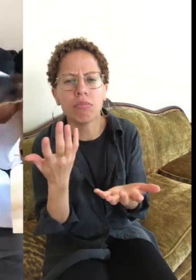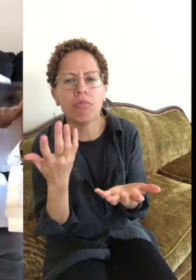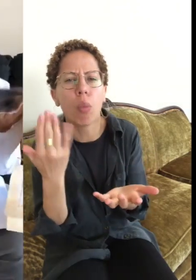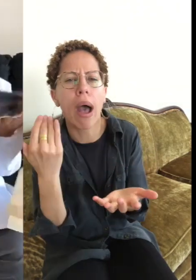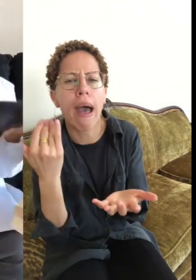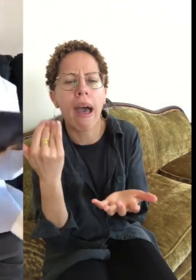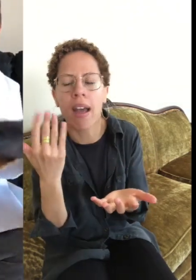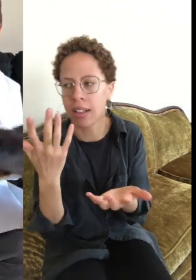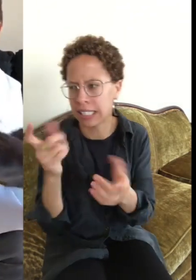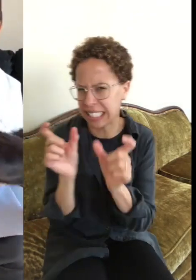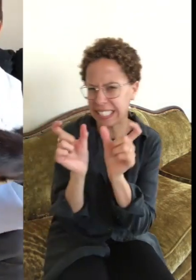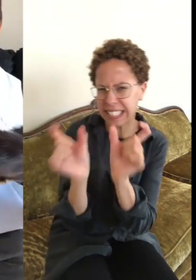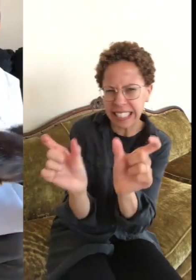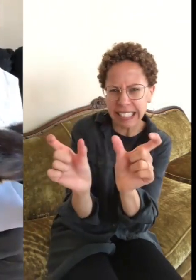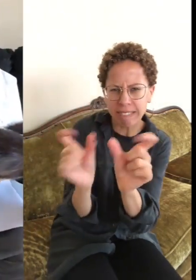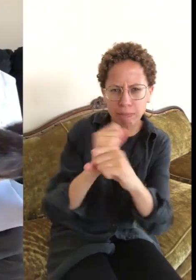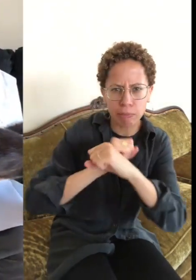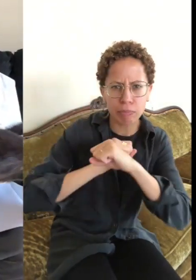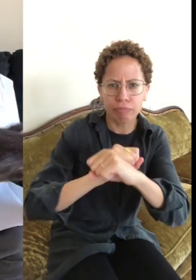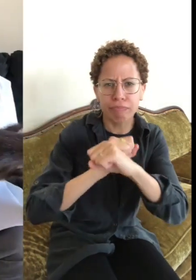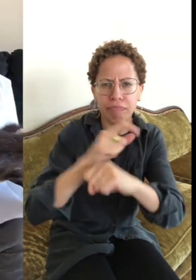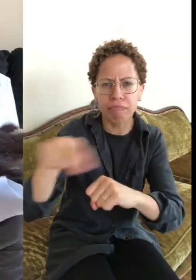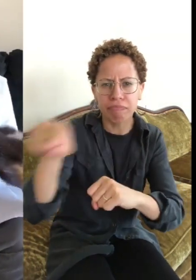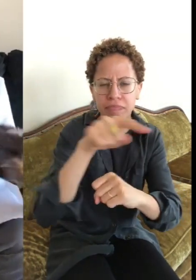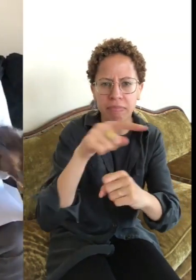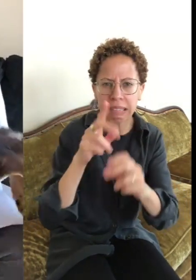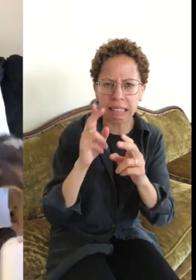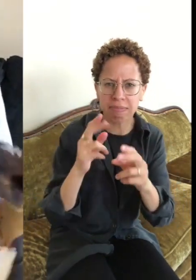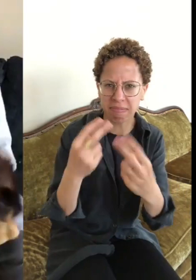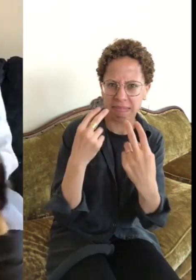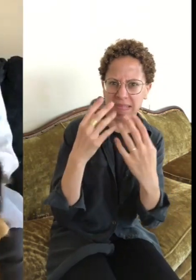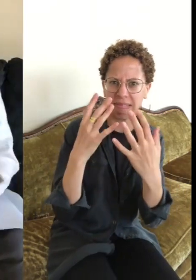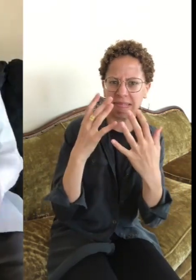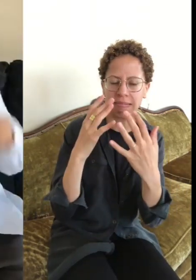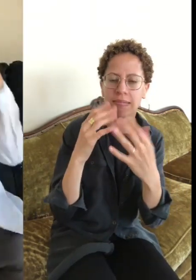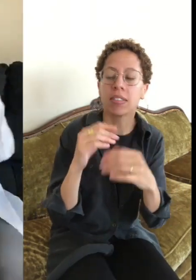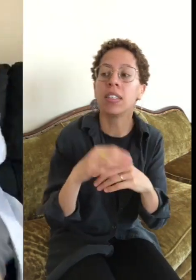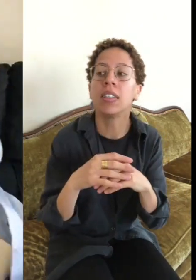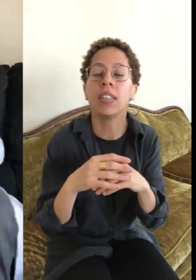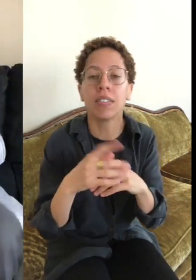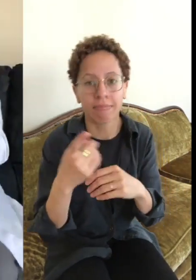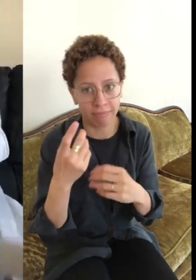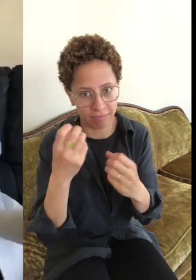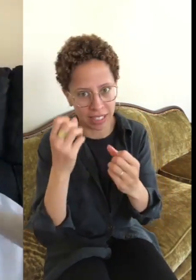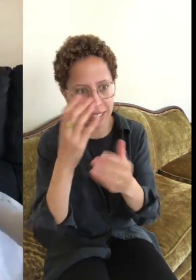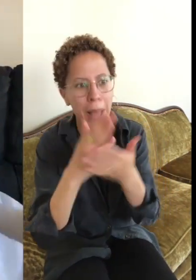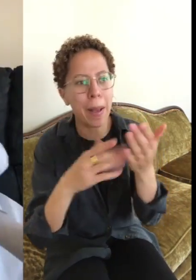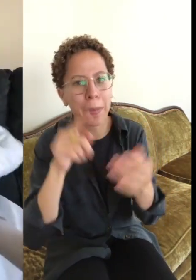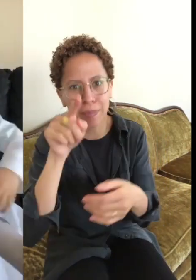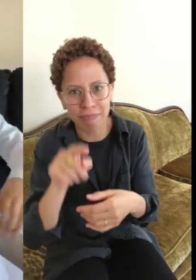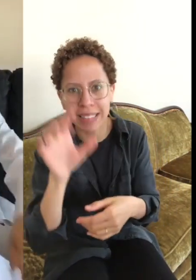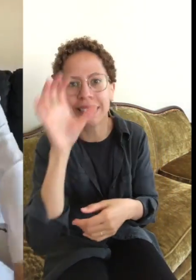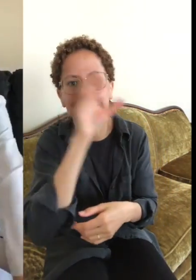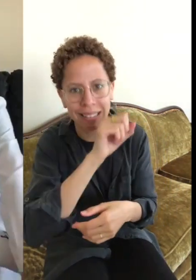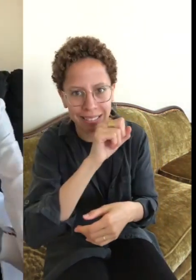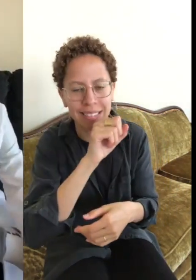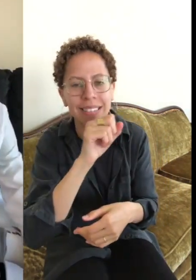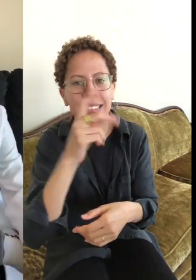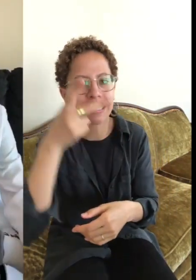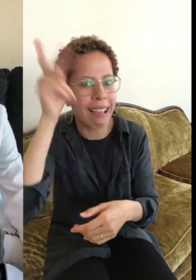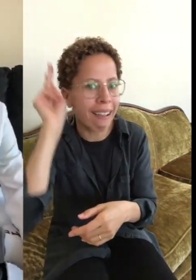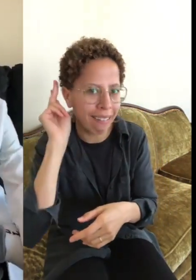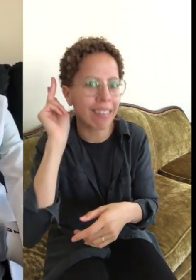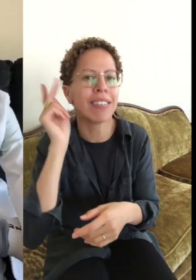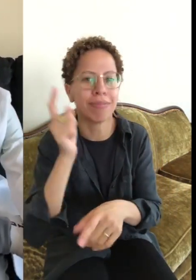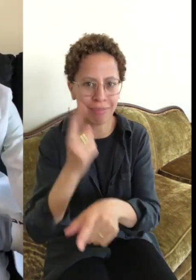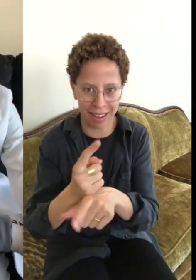yeah, we had some correct guesses here. We had a couple people guess skunk, and you're right. And its smell does. It helps keep predators away. It's like a